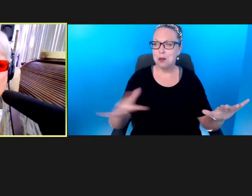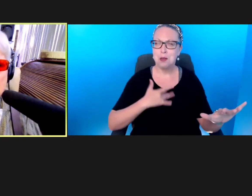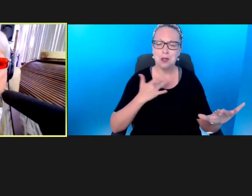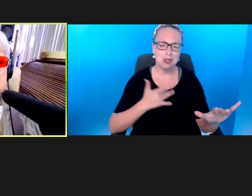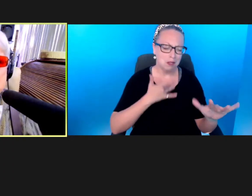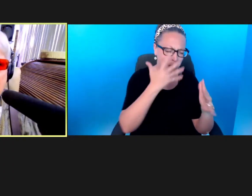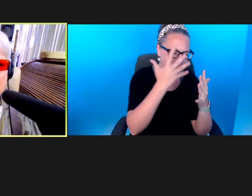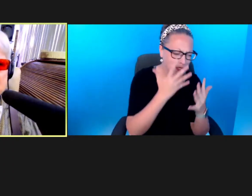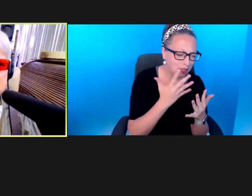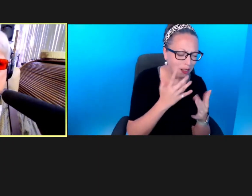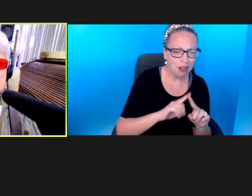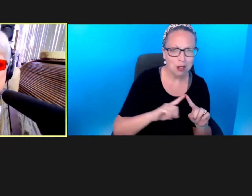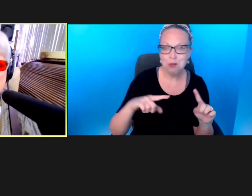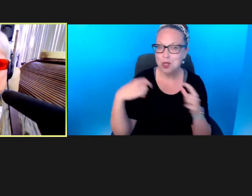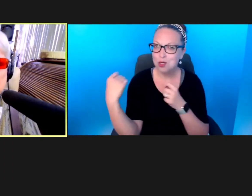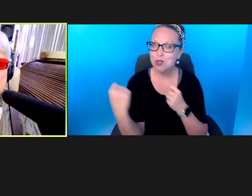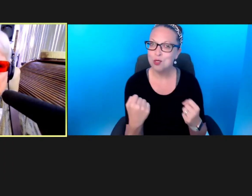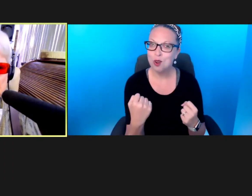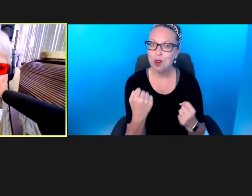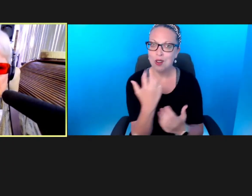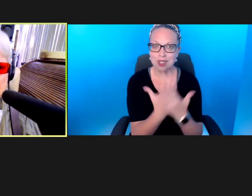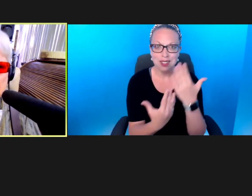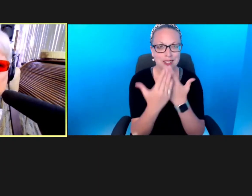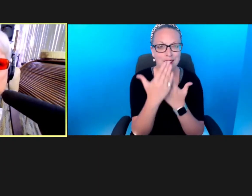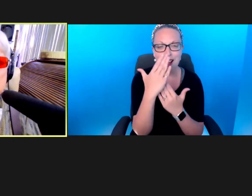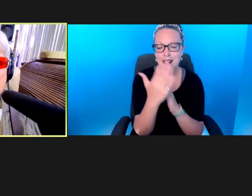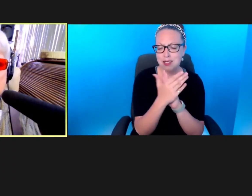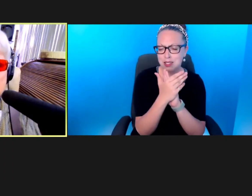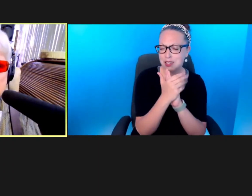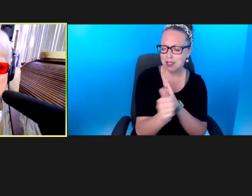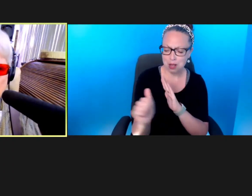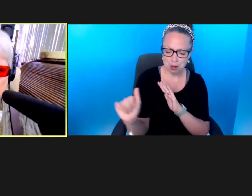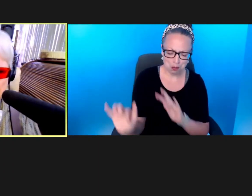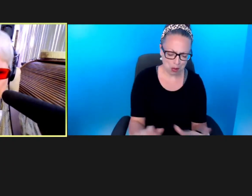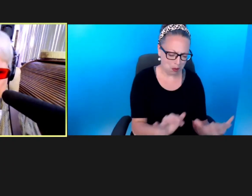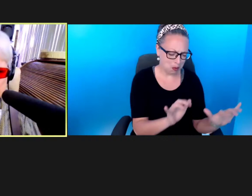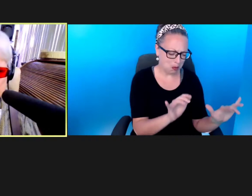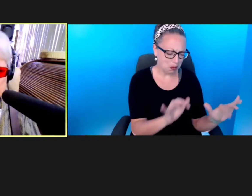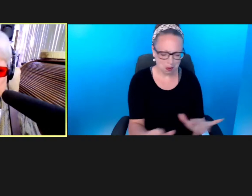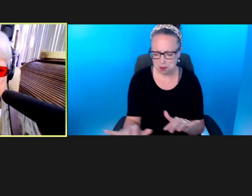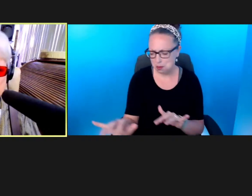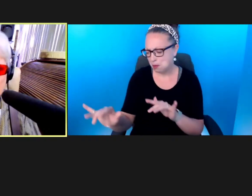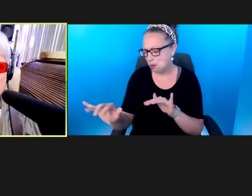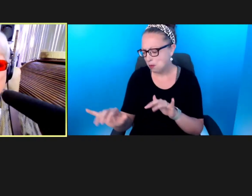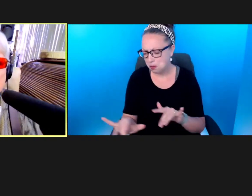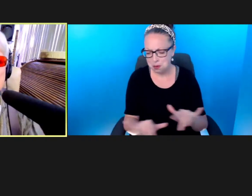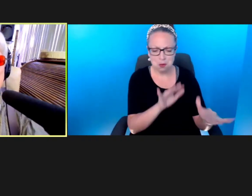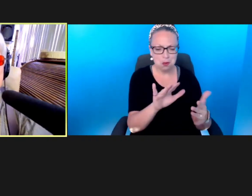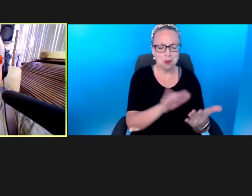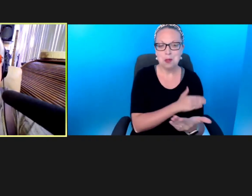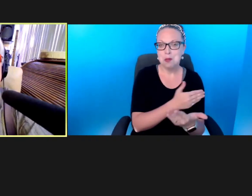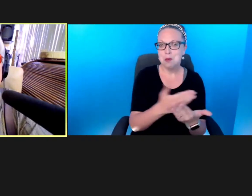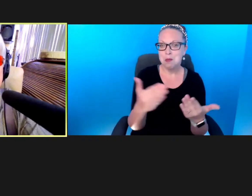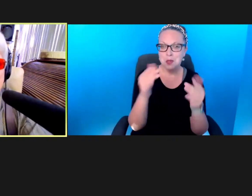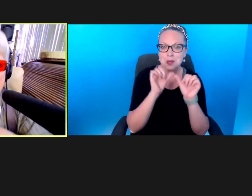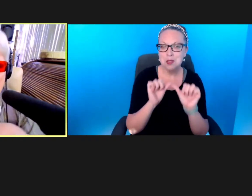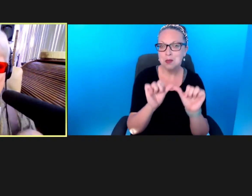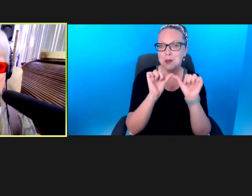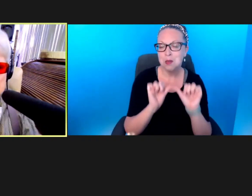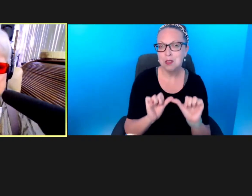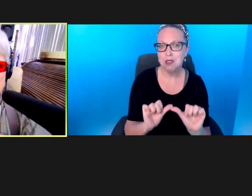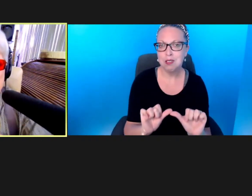strong, his hands so swift and gifted, the melody rolled on. The music then